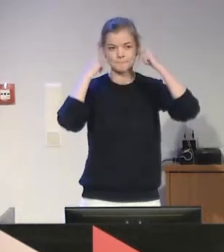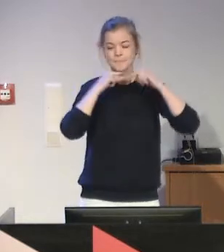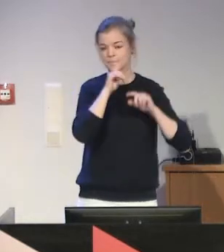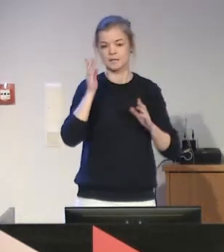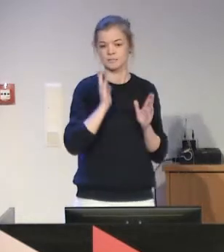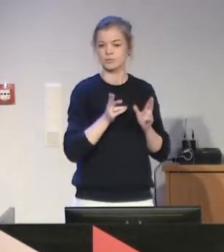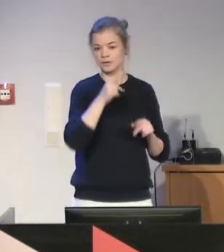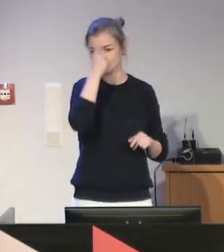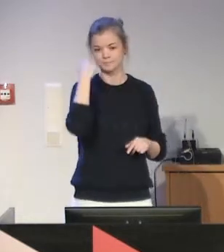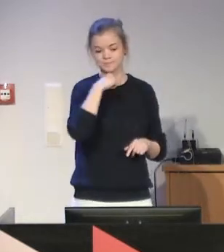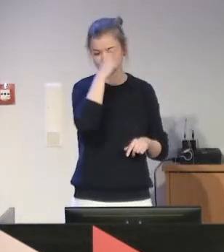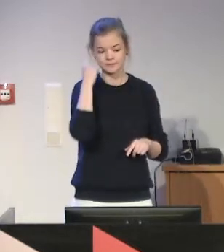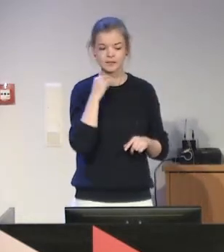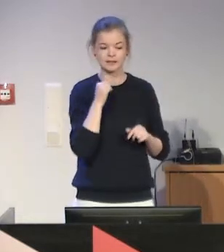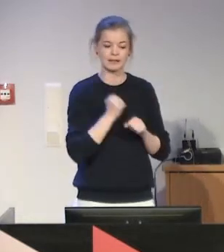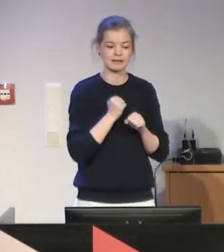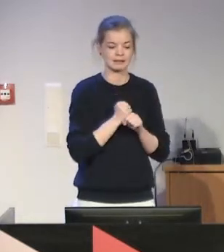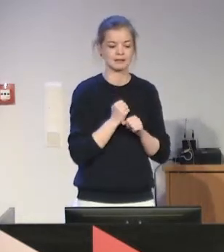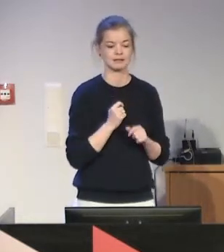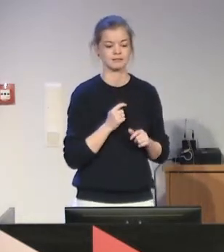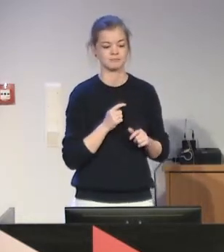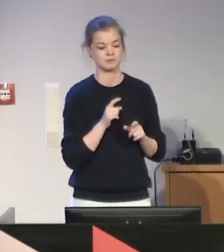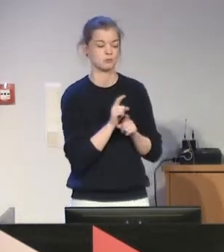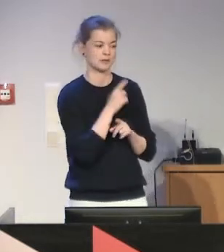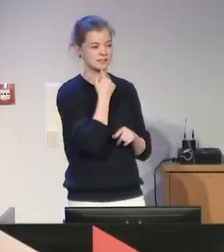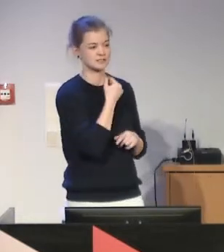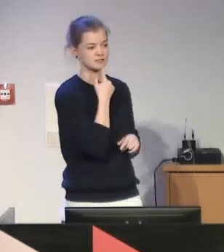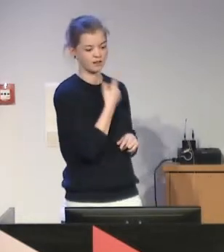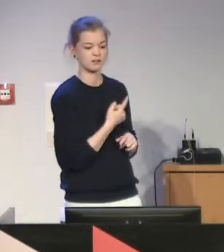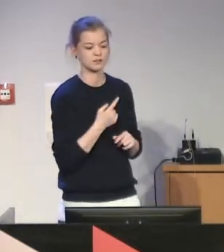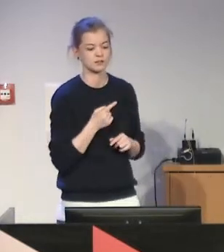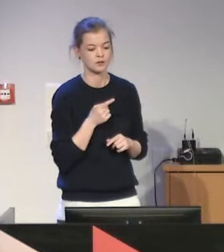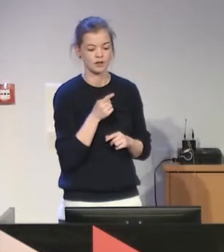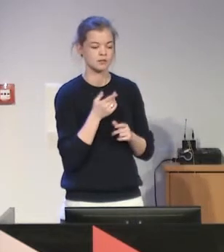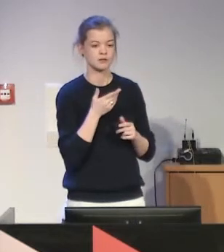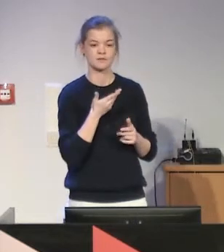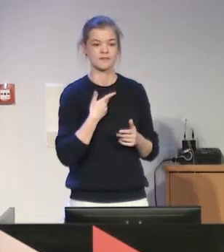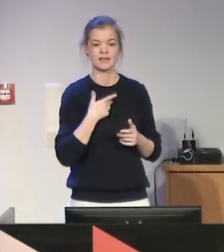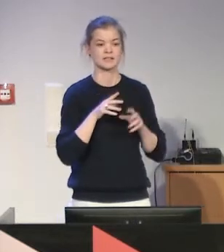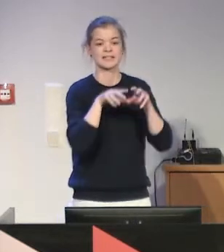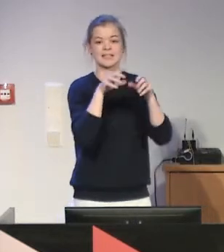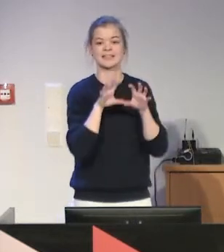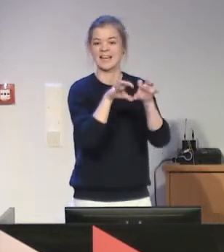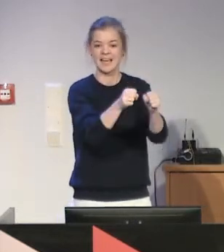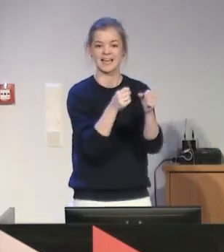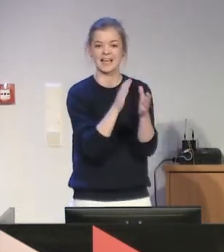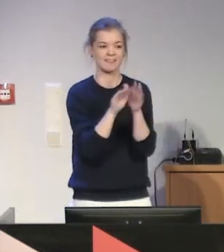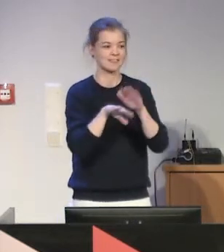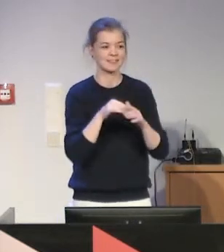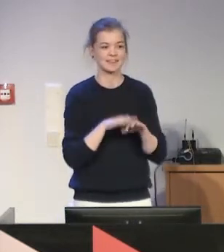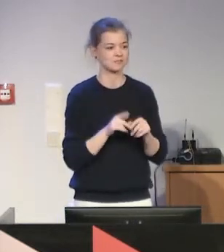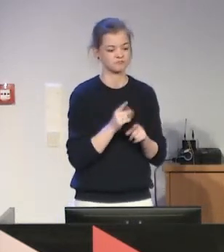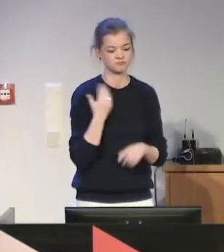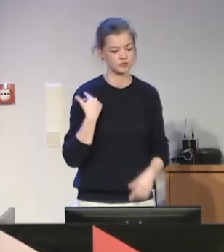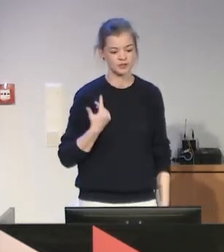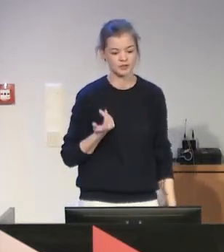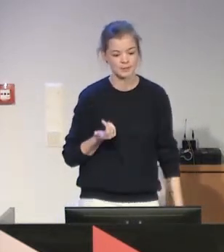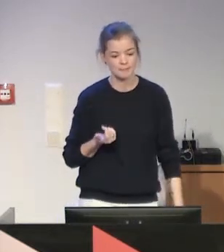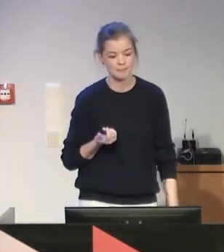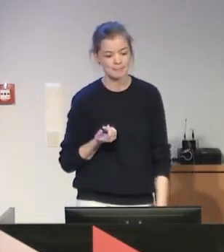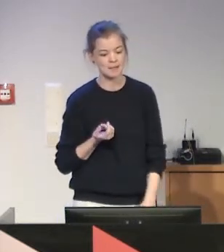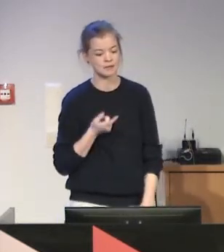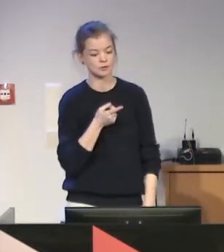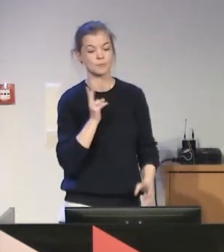And I was told that he is using only his face as a signing space, and I've been told as well that he doesn't really